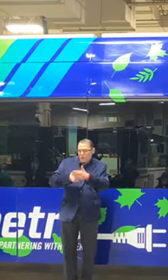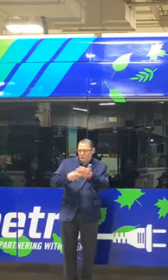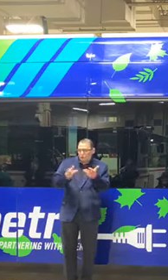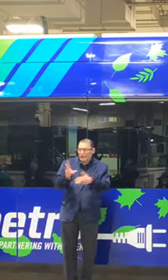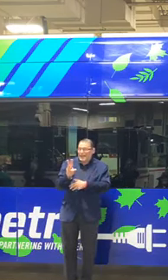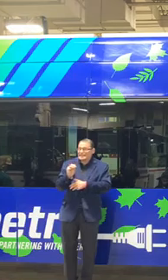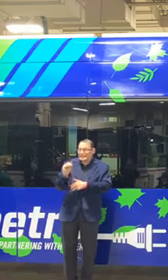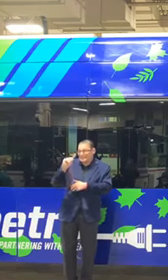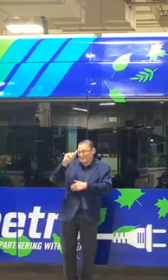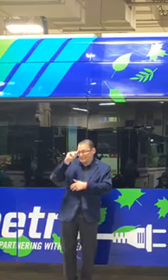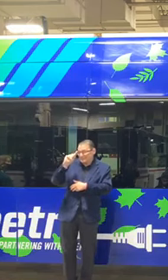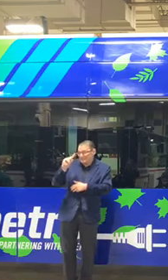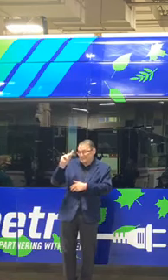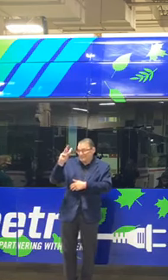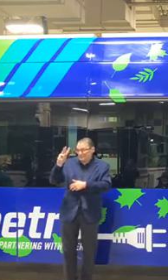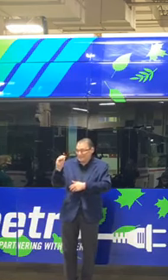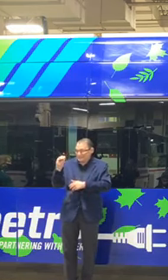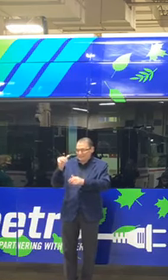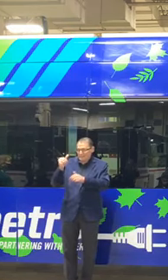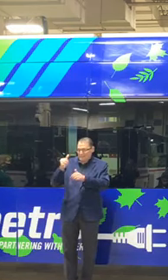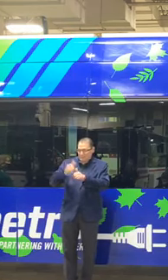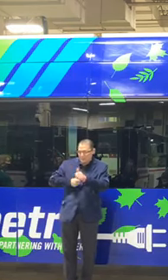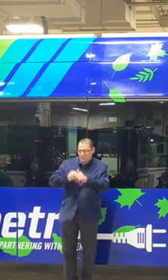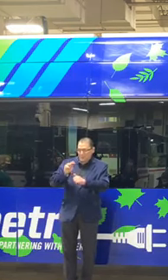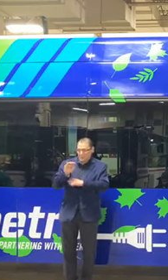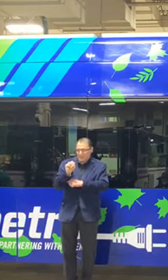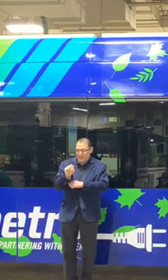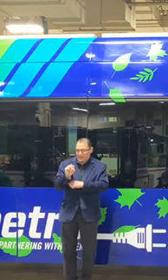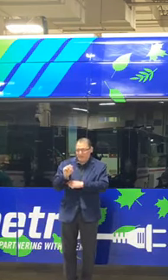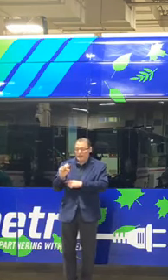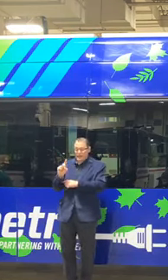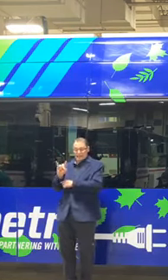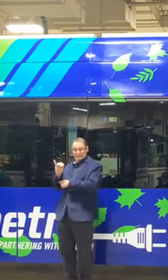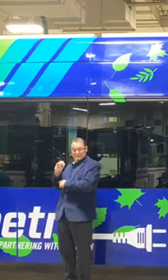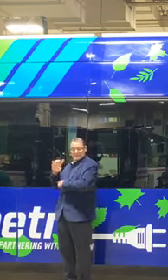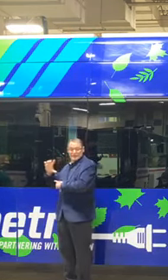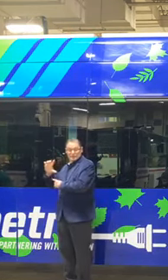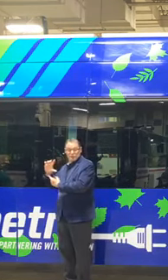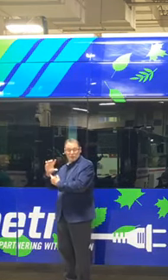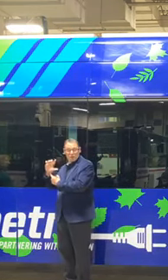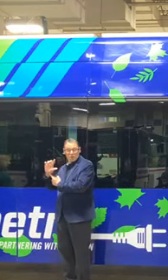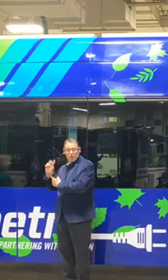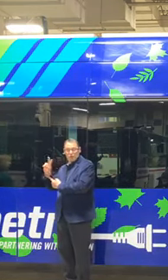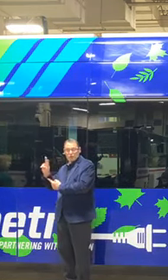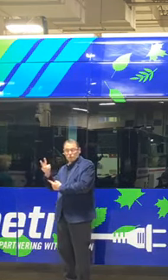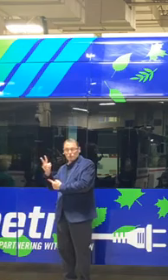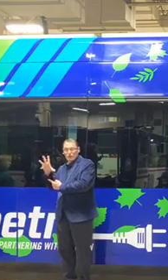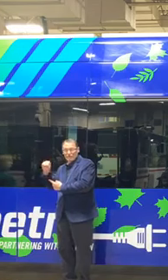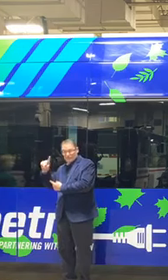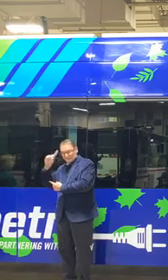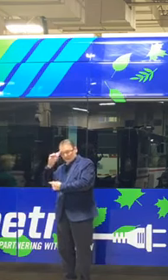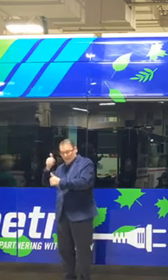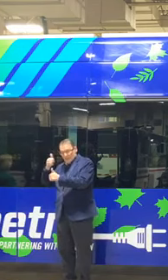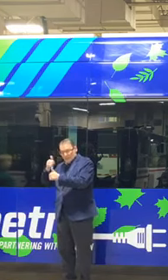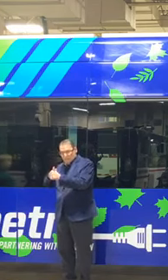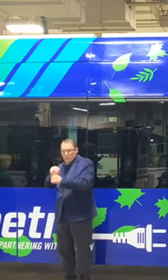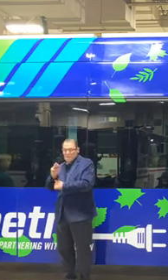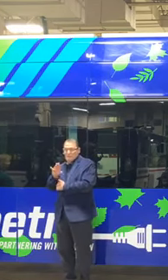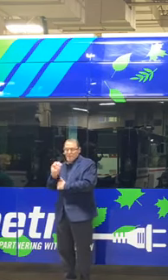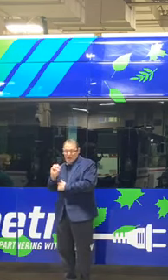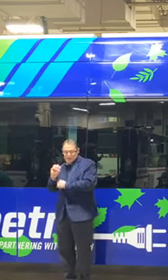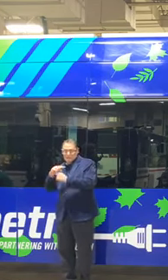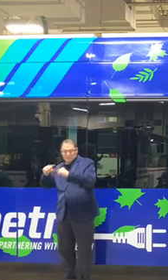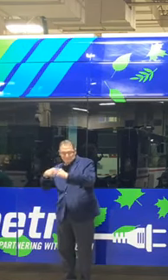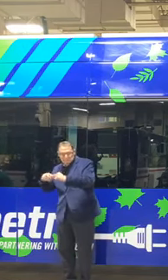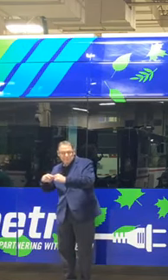mile. The per mile cost of a comparable diesel vehicle is $2.50. So when you run a vehicle like